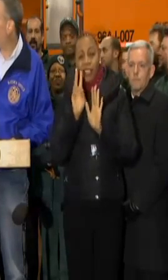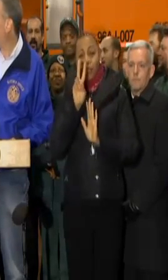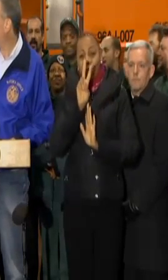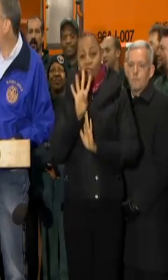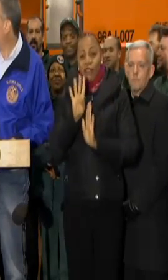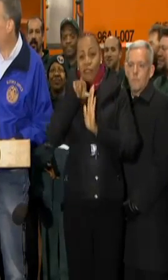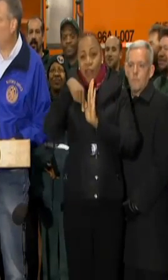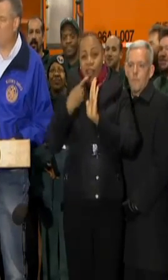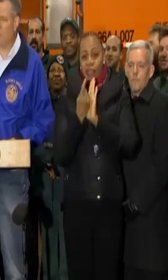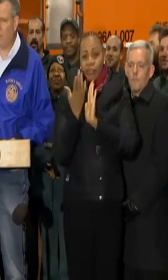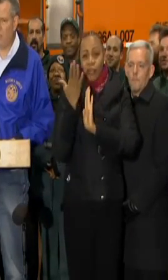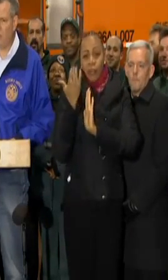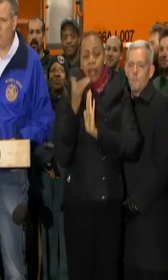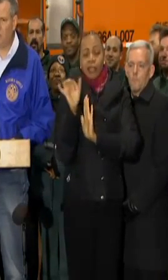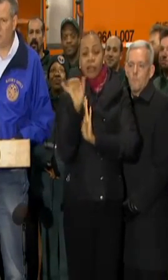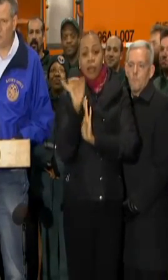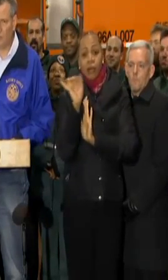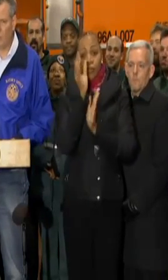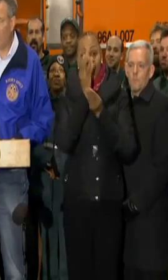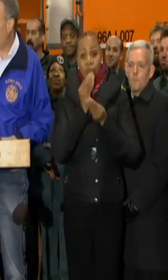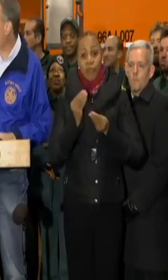but I can also tell you